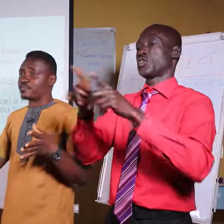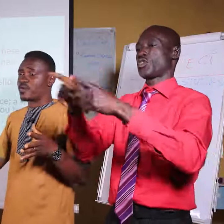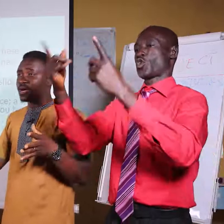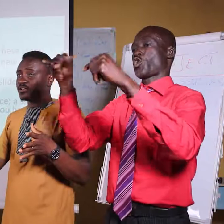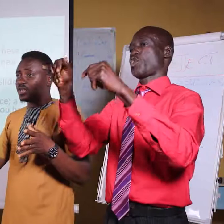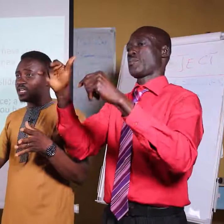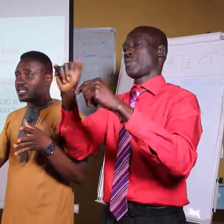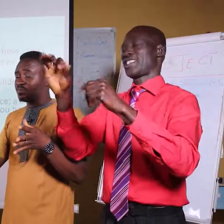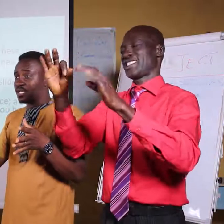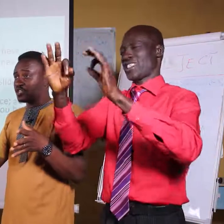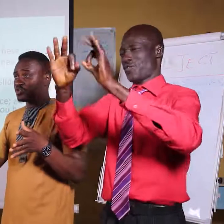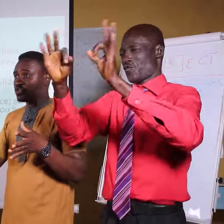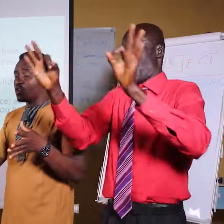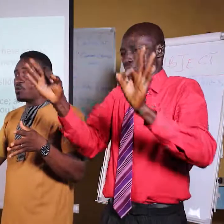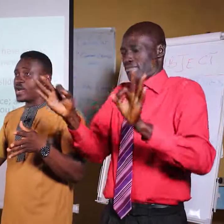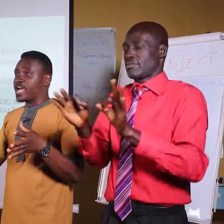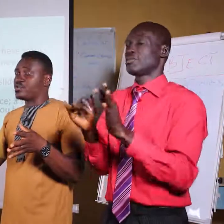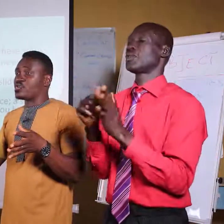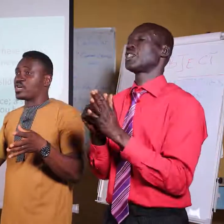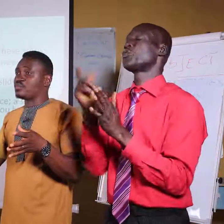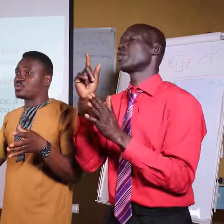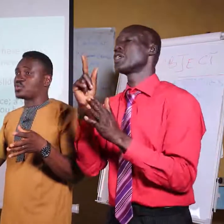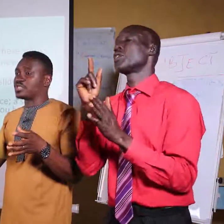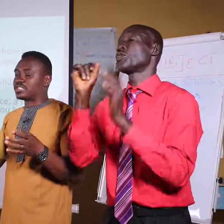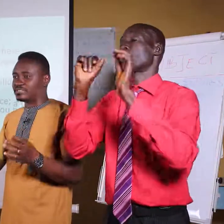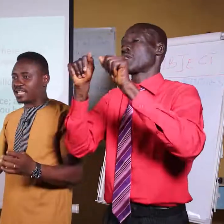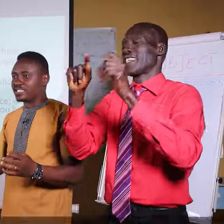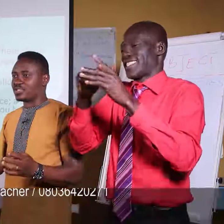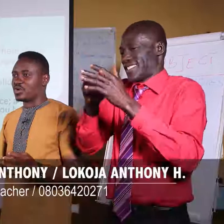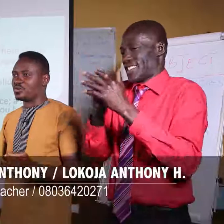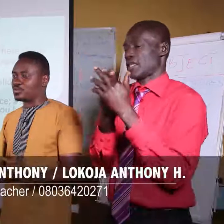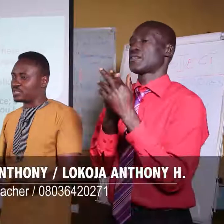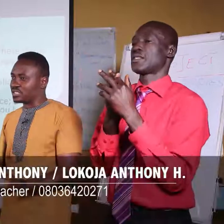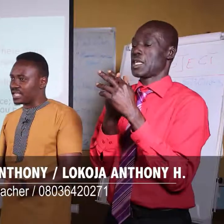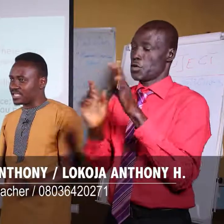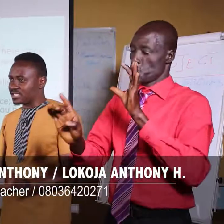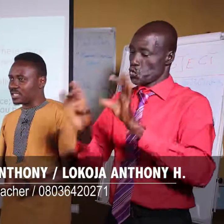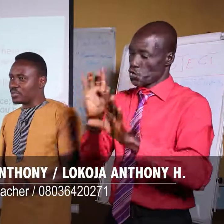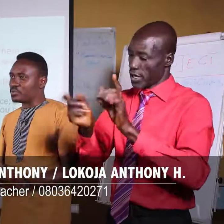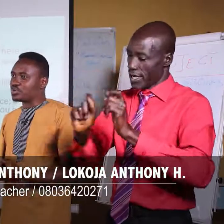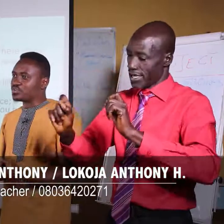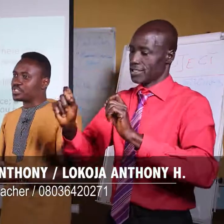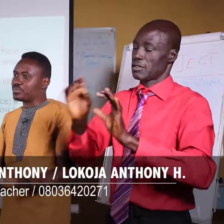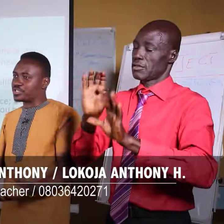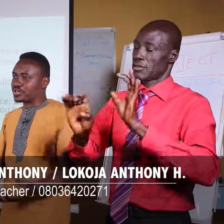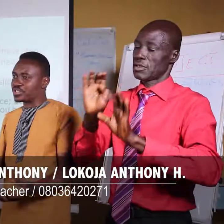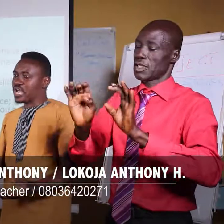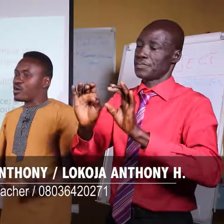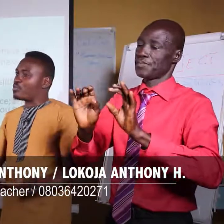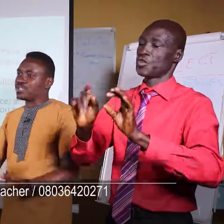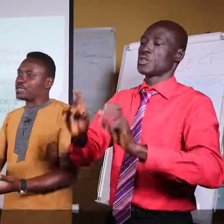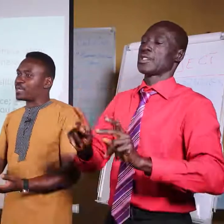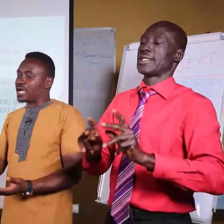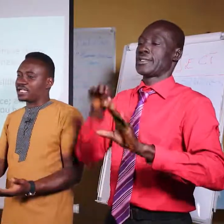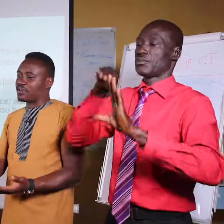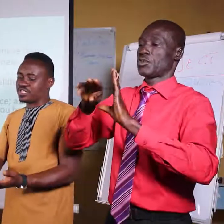as a format or a place where you are able to write. You're able to put in text, you're able to put in picture, and